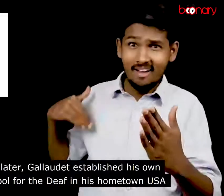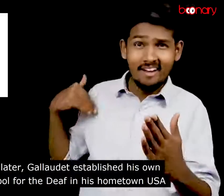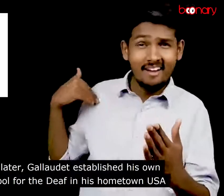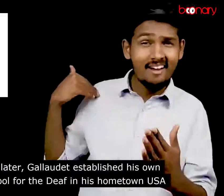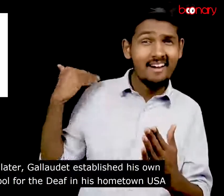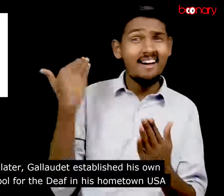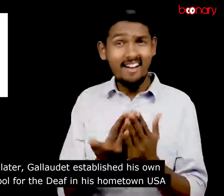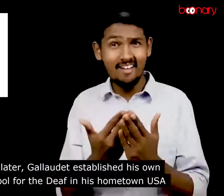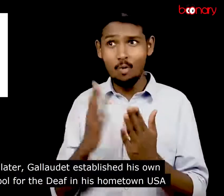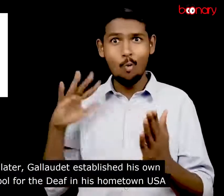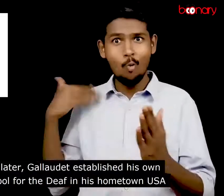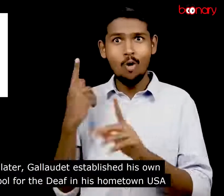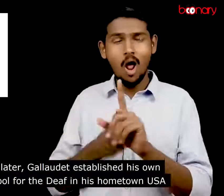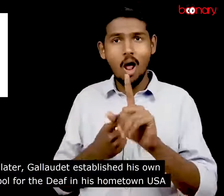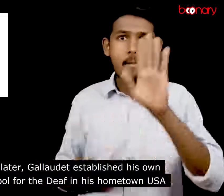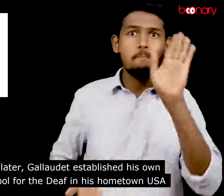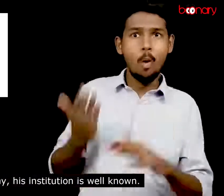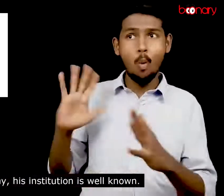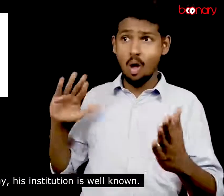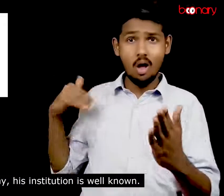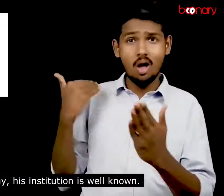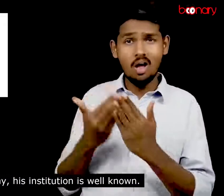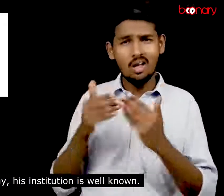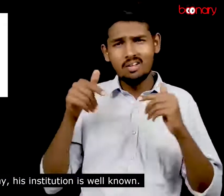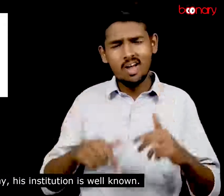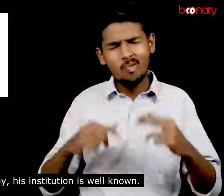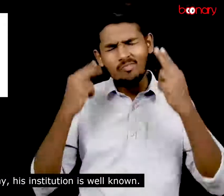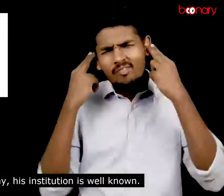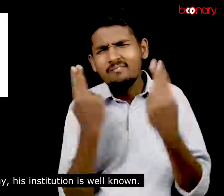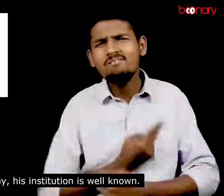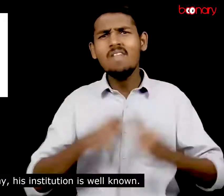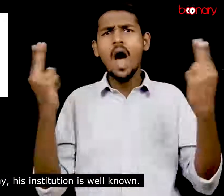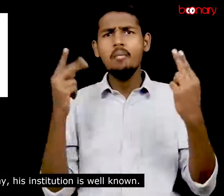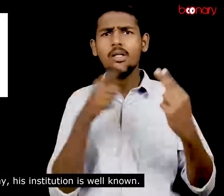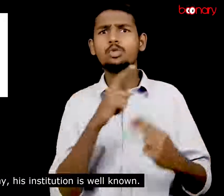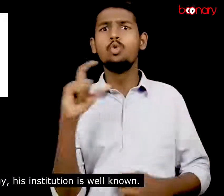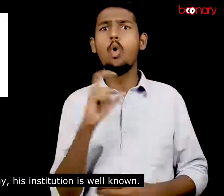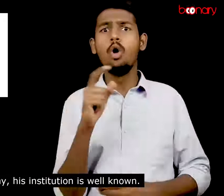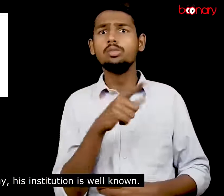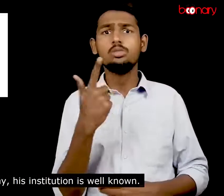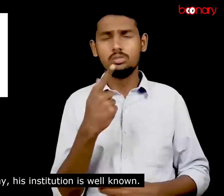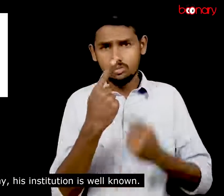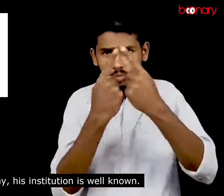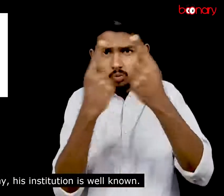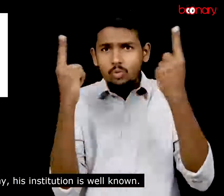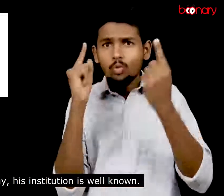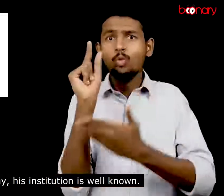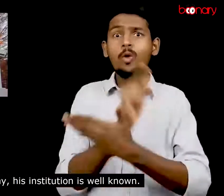in his hometown, USA. And today, his institution is well known. It